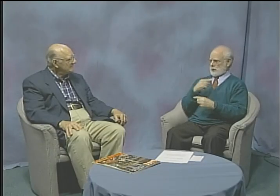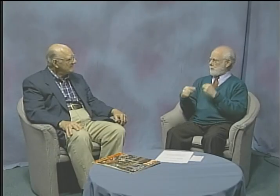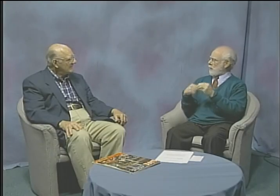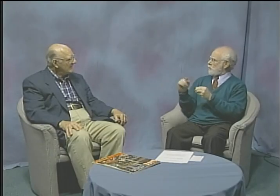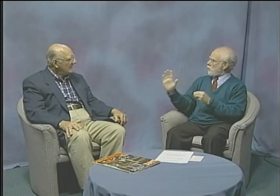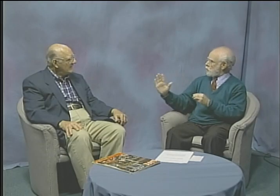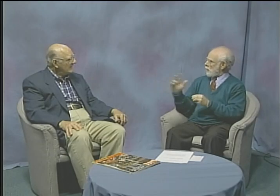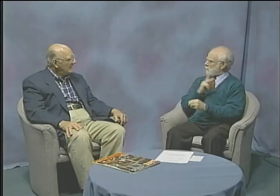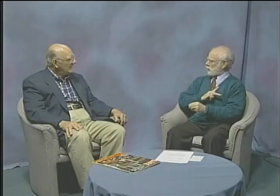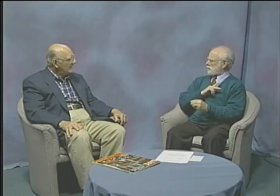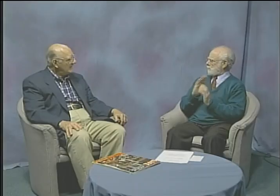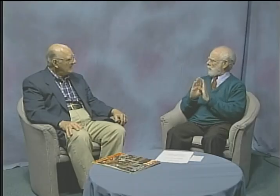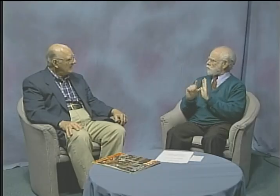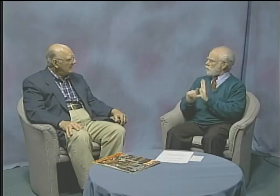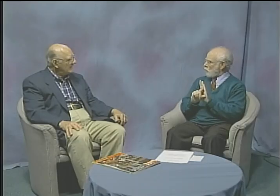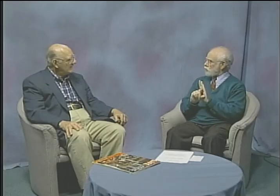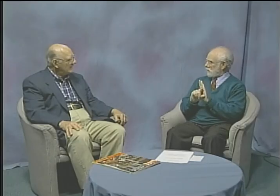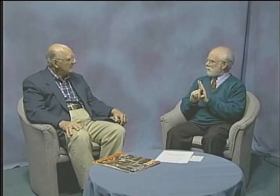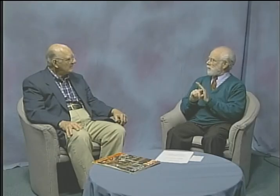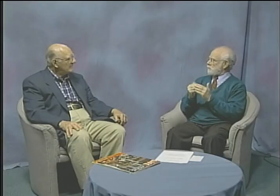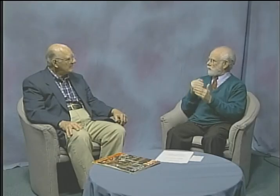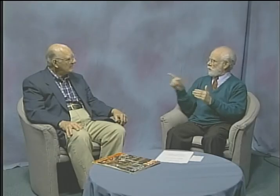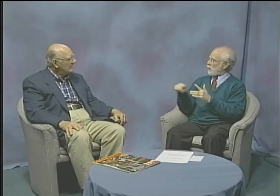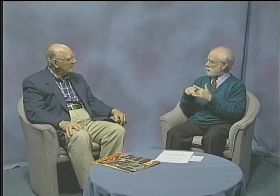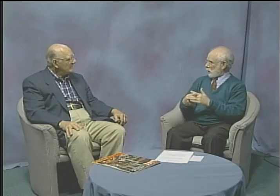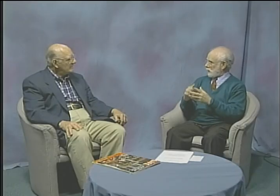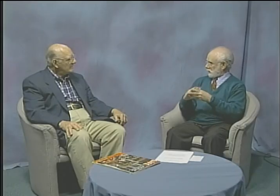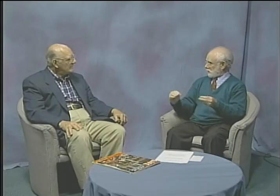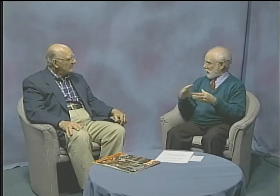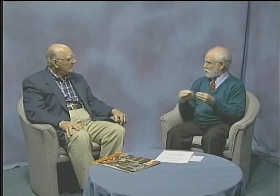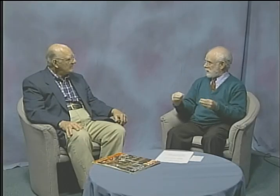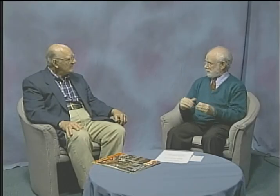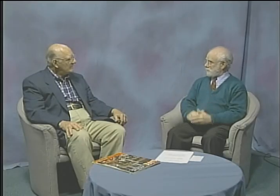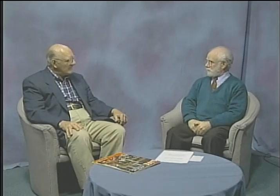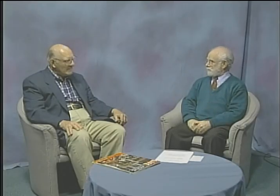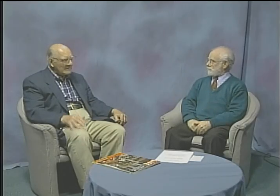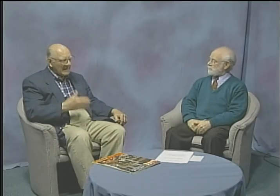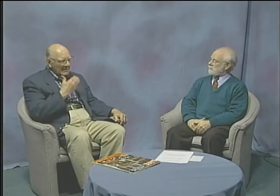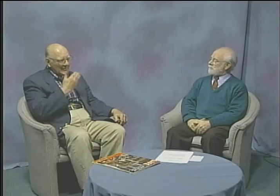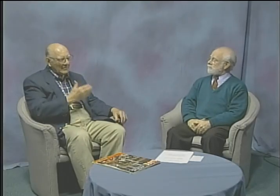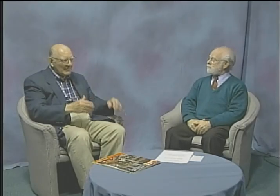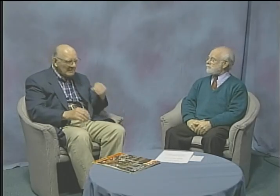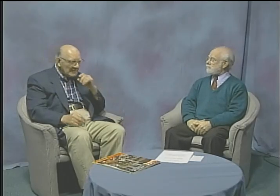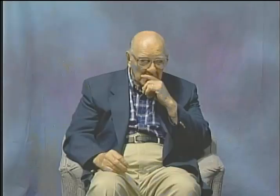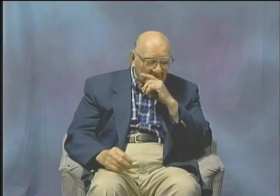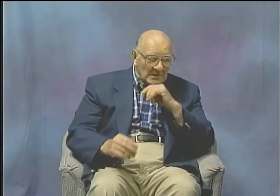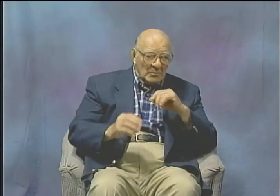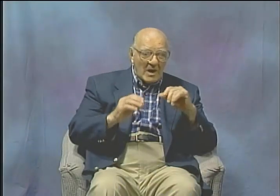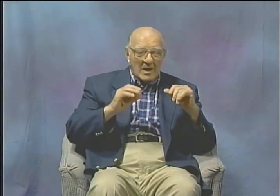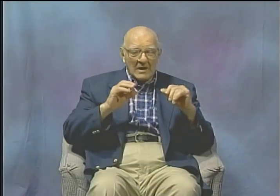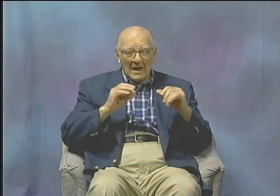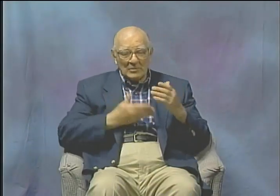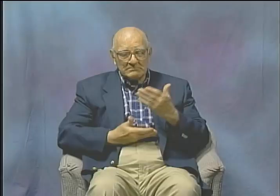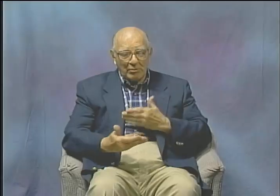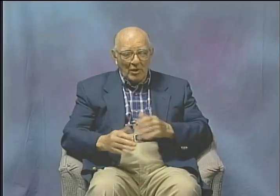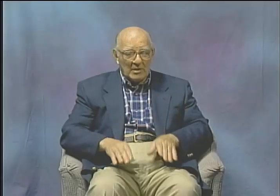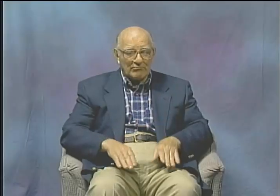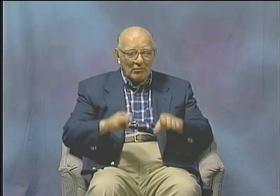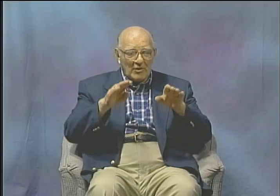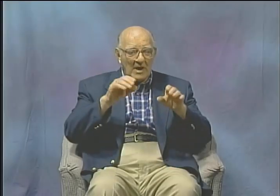us about your personal background before you start the story. Thank you. Well, I was born and brought up